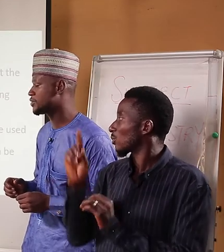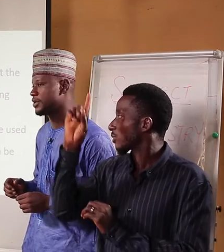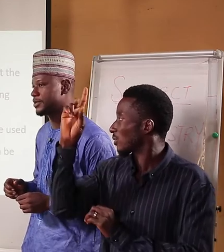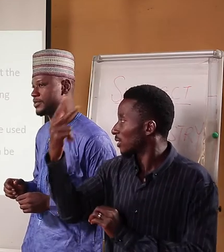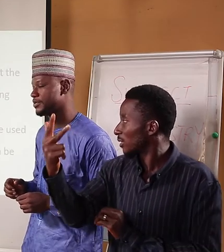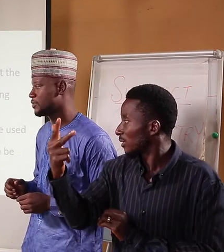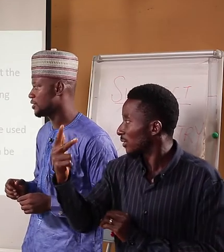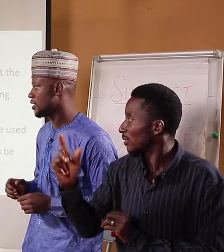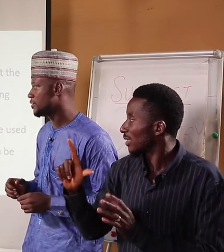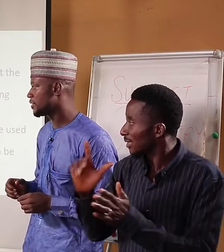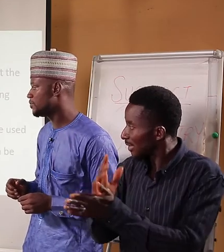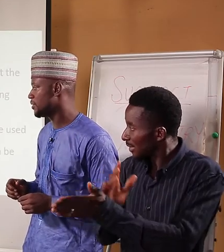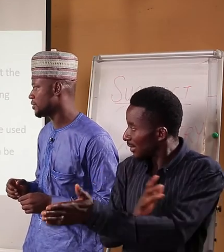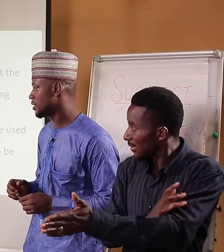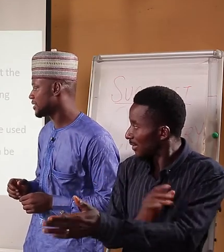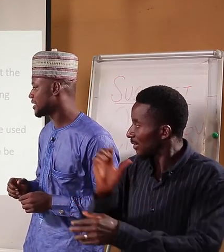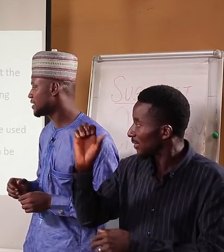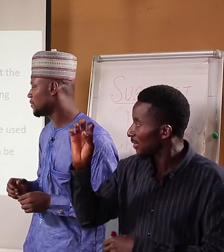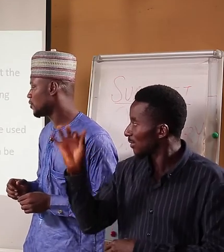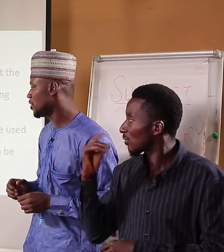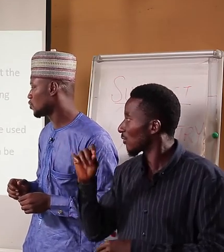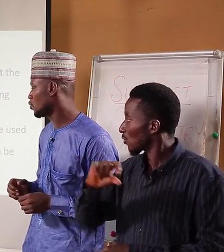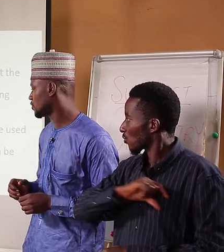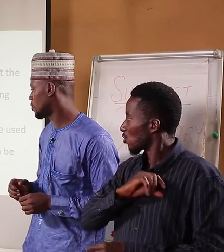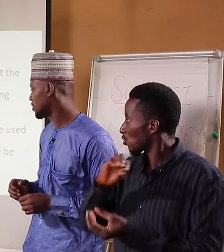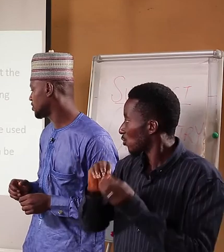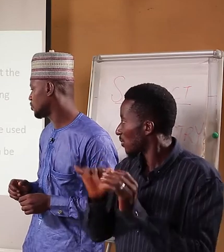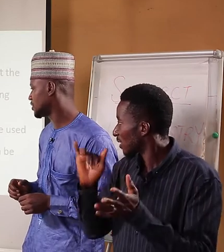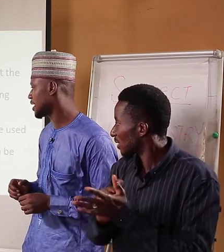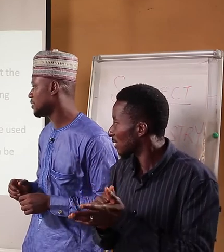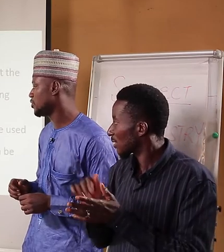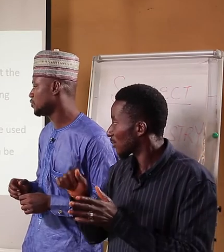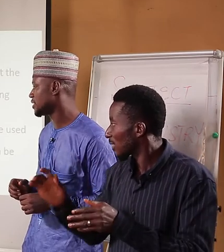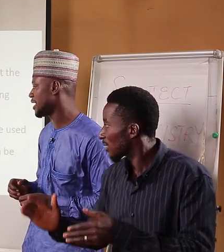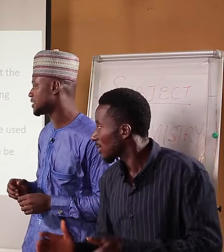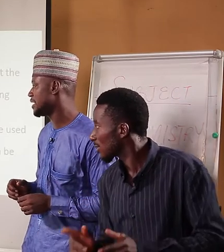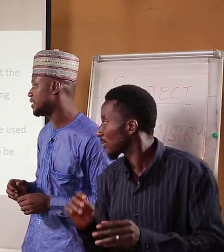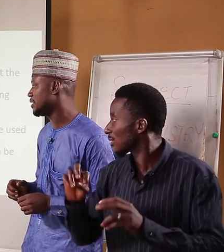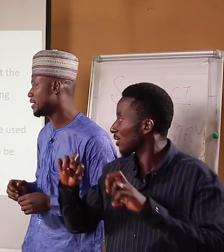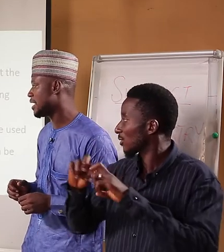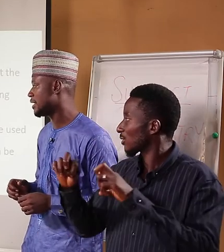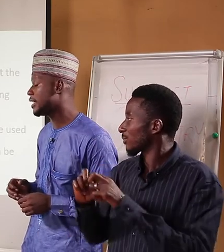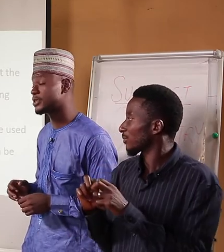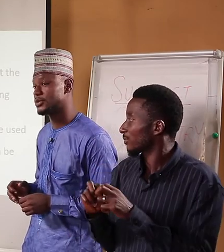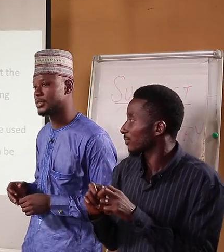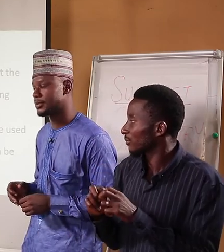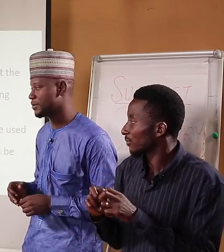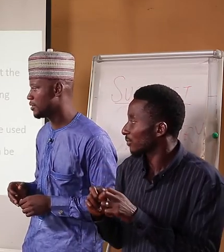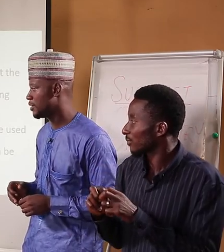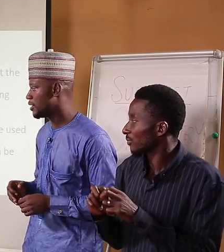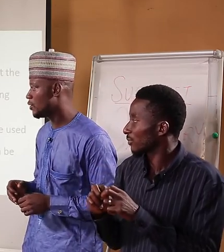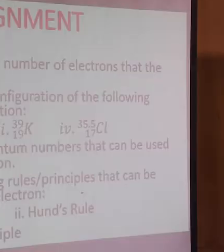an electron. 3b. State the following rules or principles that can be used in assigning an